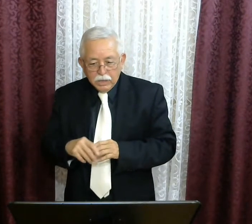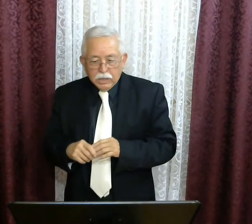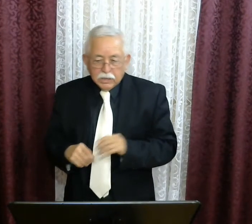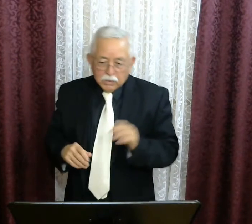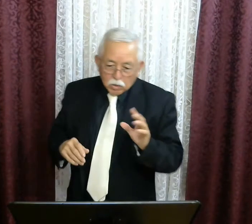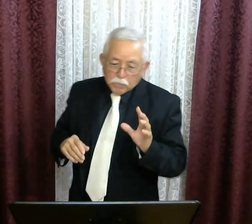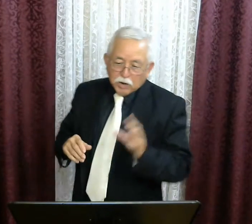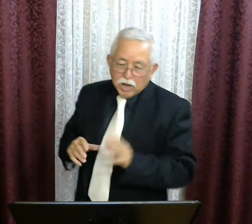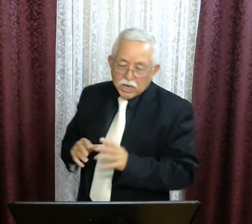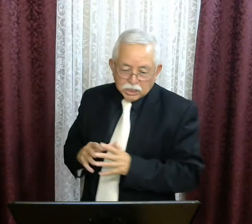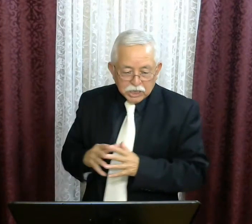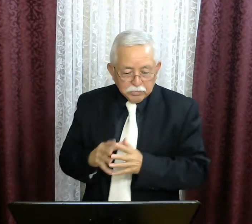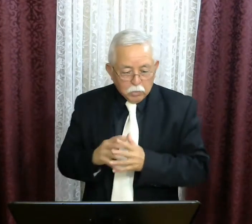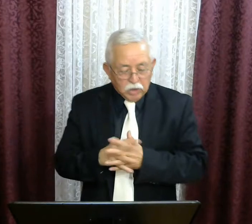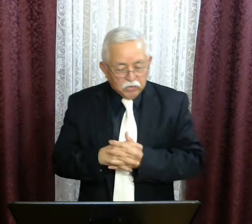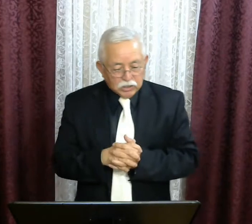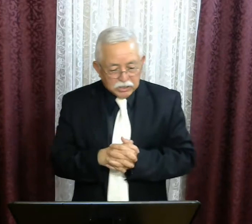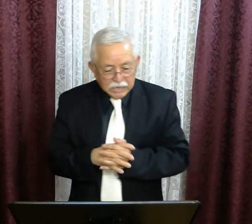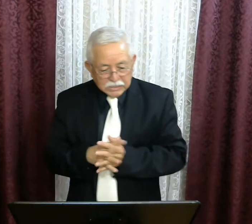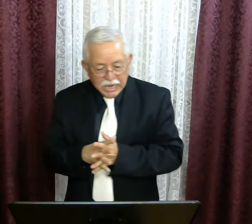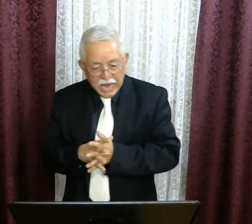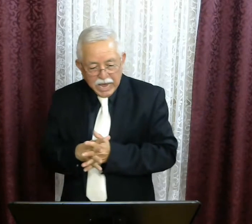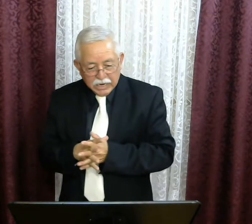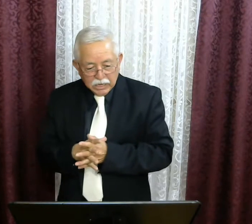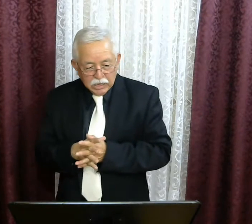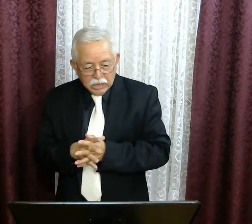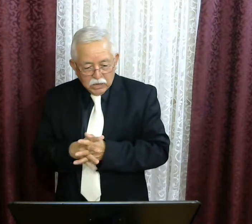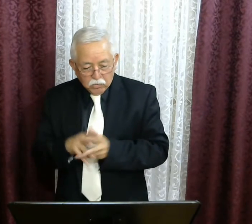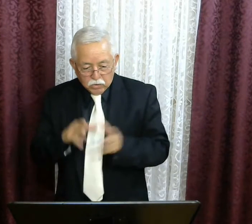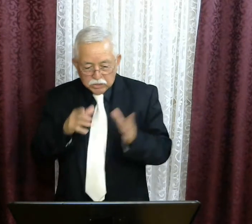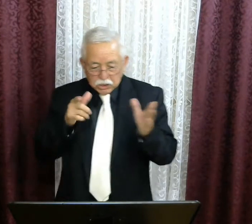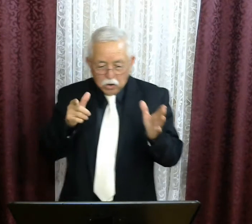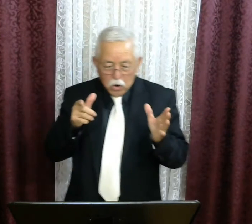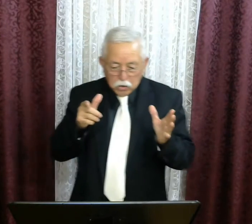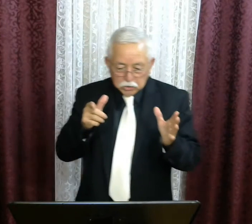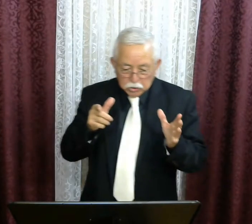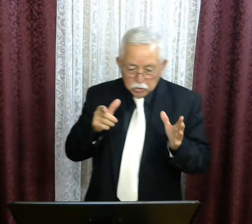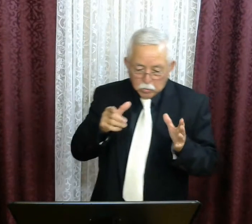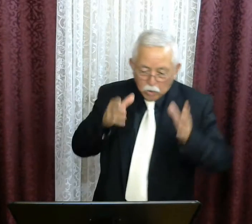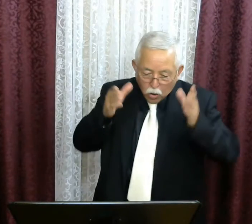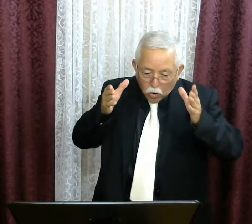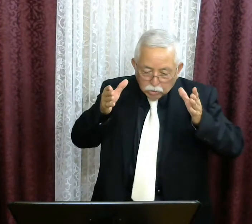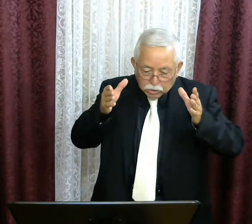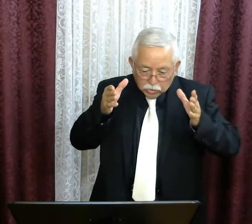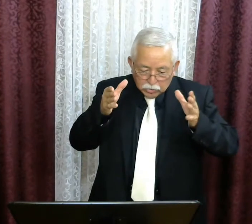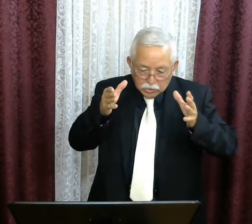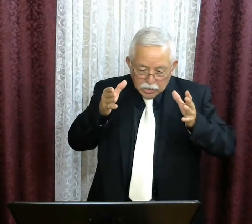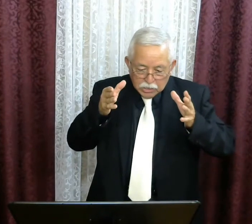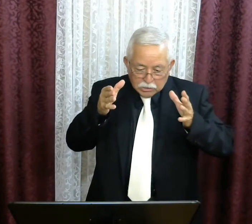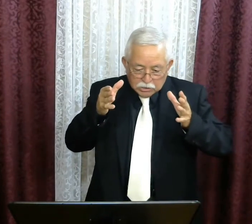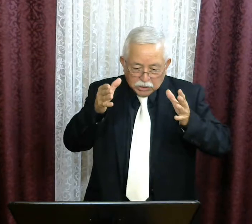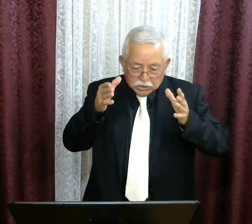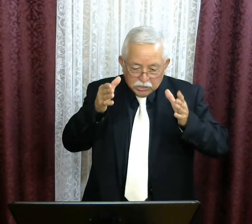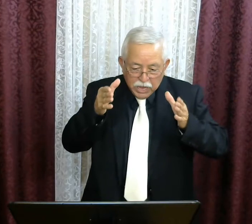the book of Galatians chapter 1 verse 9 said, for this cause we also, since the day